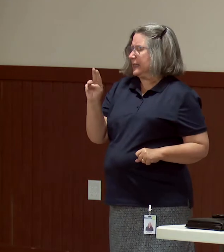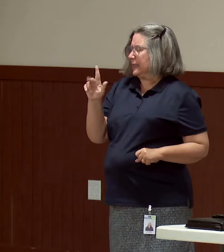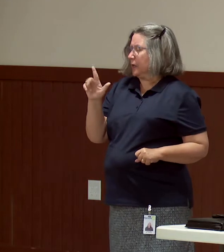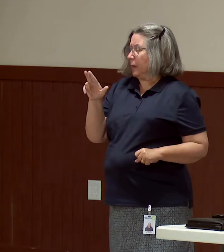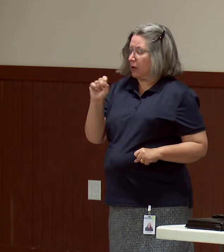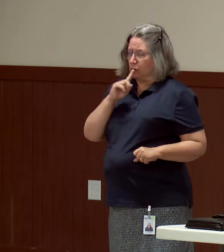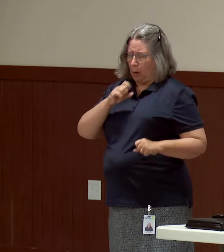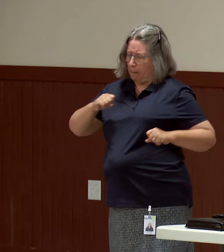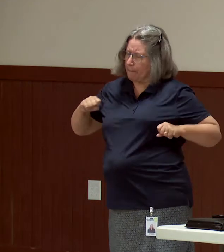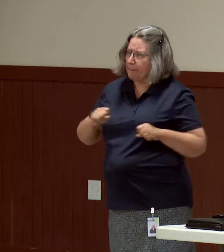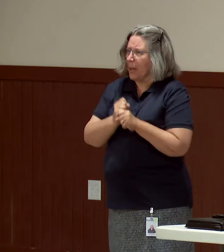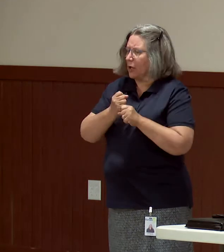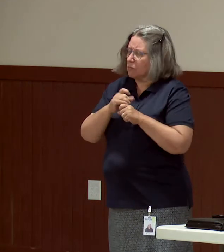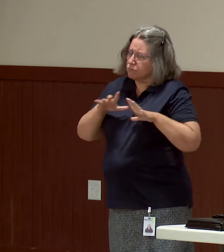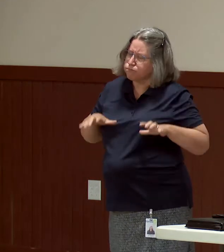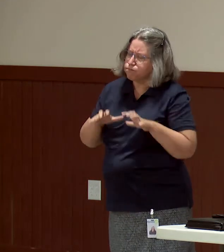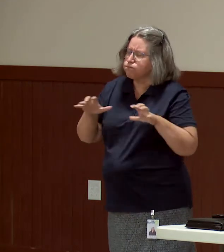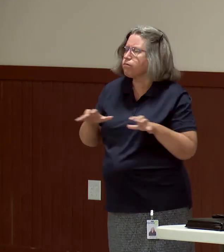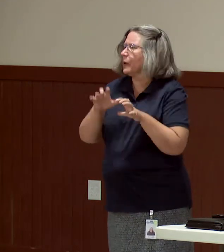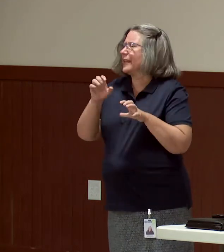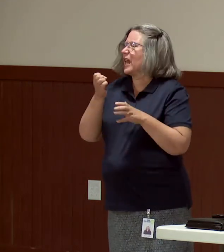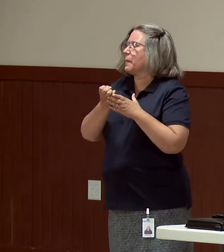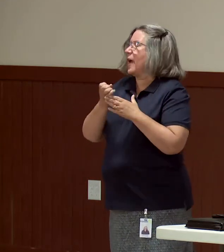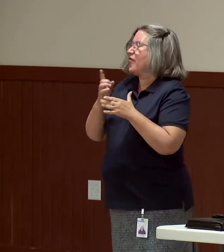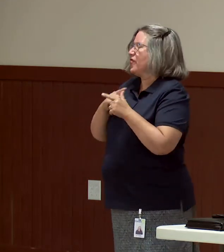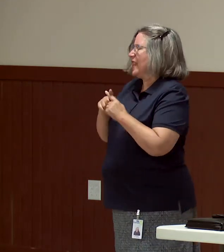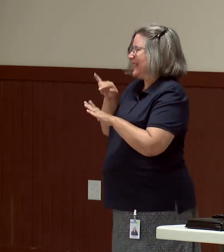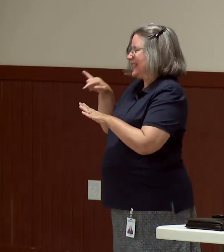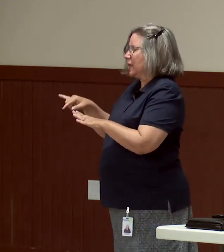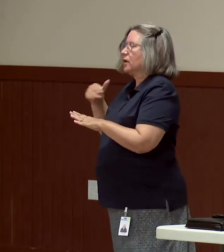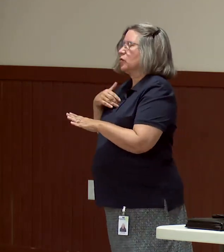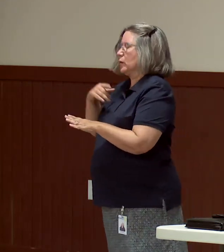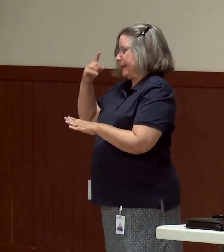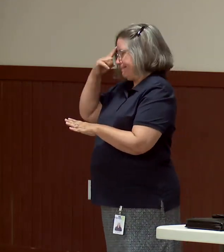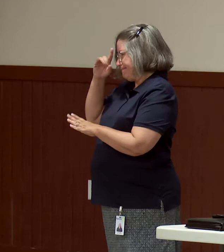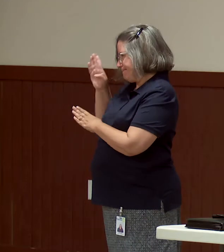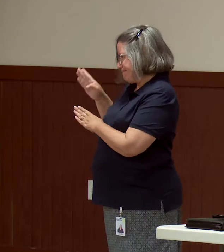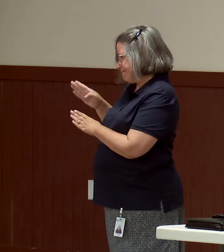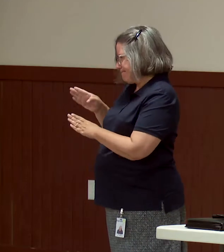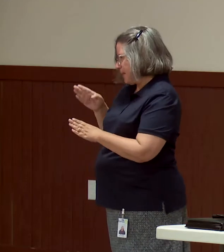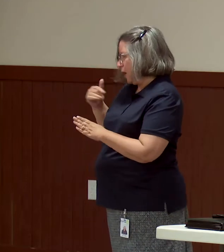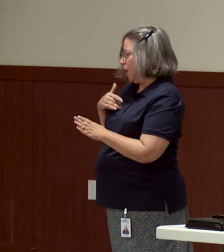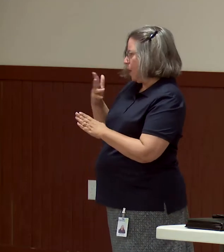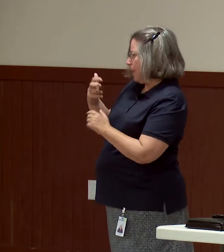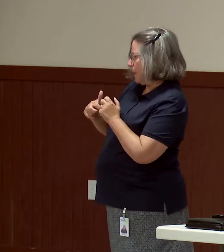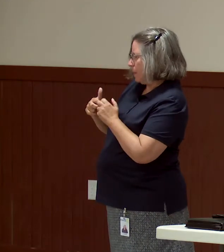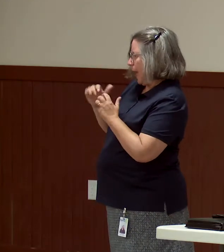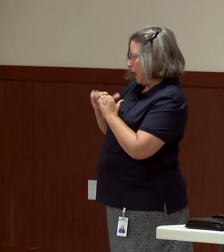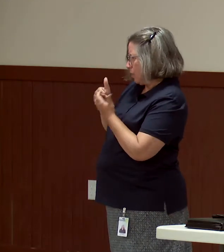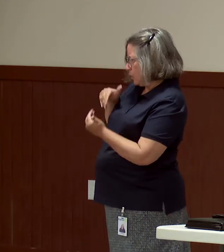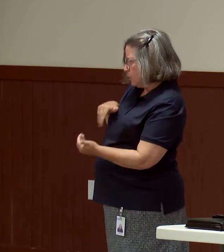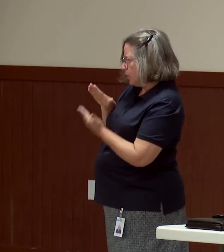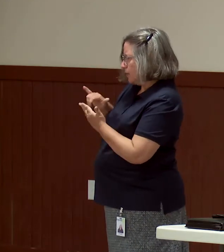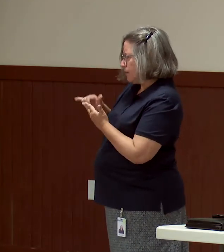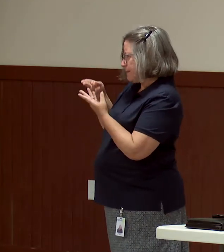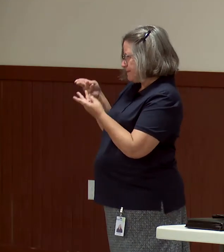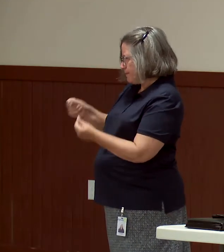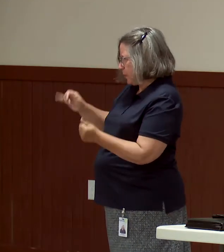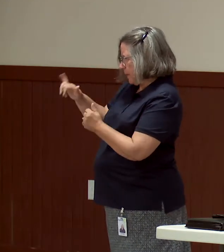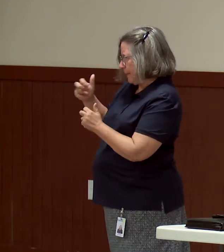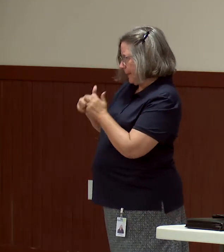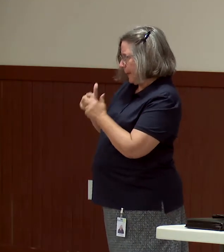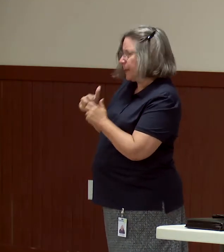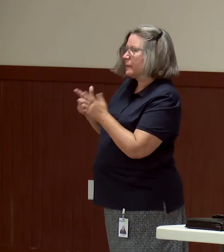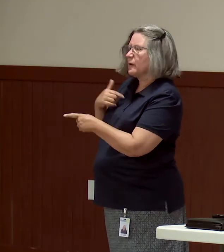this gives us an opportunity to be more deliberate, more planful with the spending, and that's exactly what we're doing, and one of the reasons why we're doing